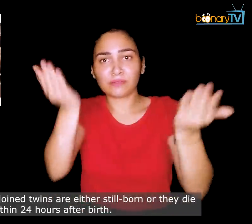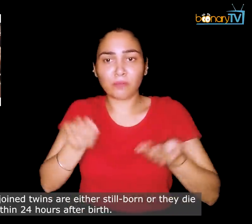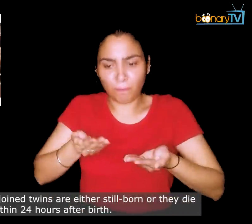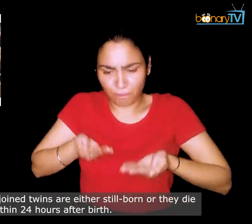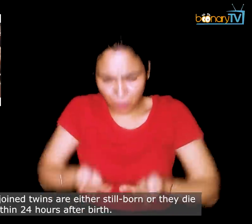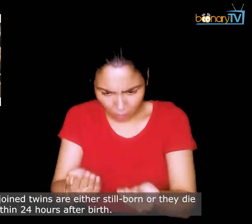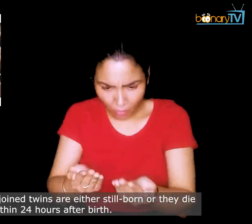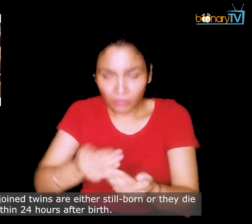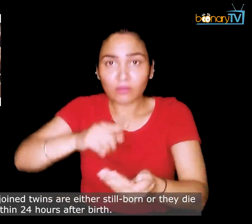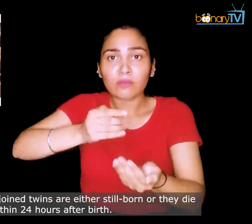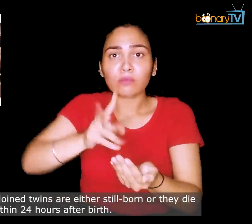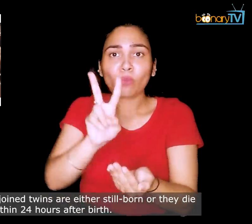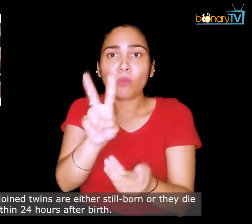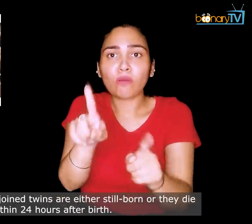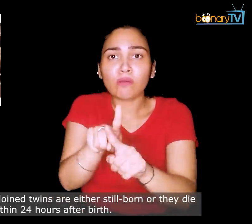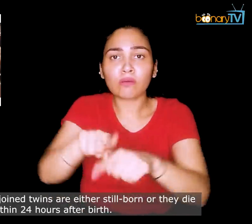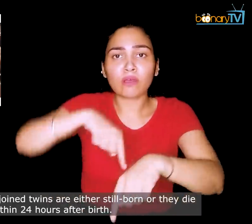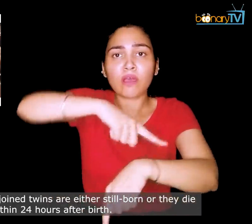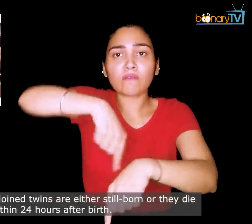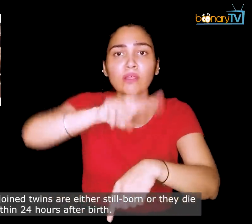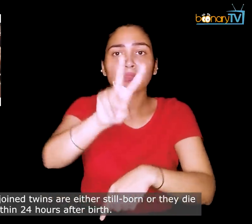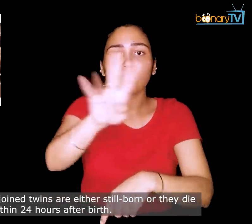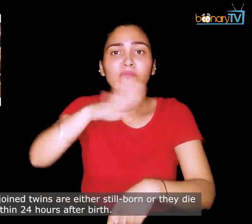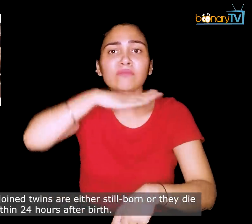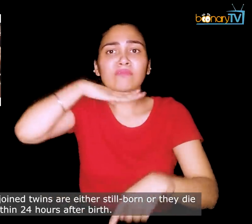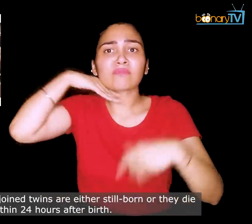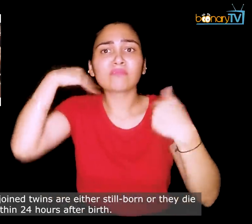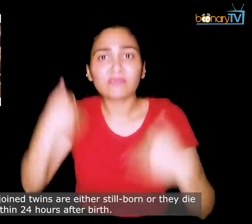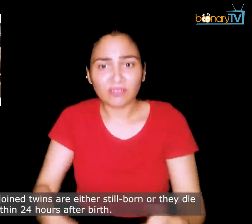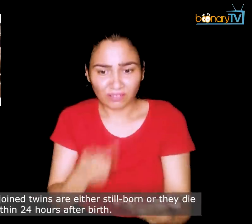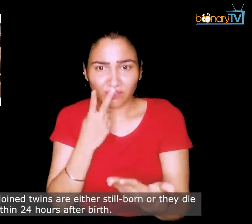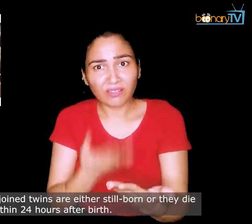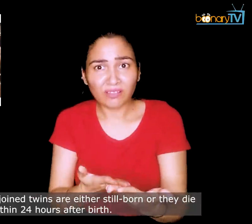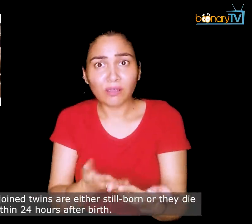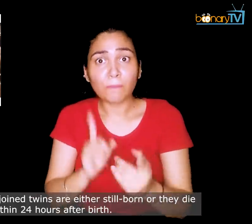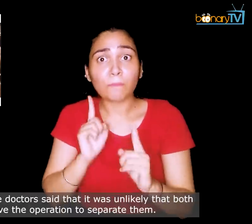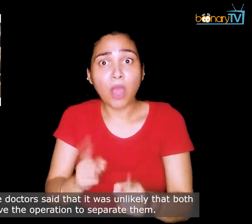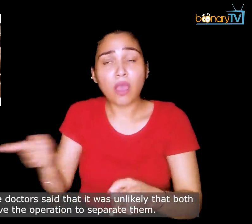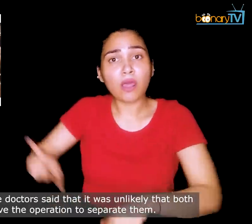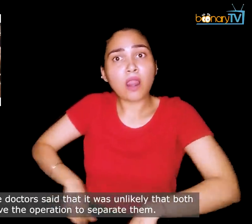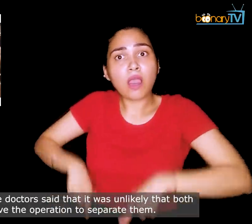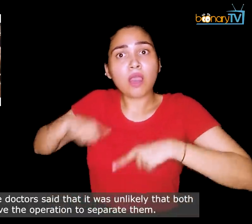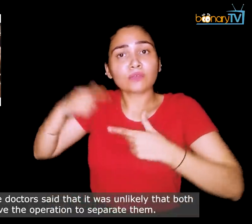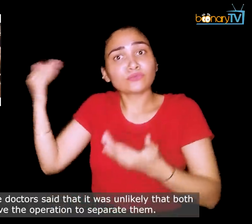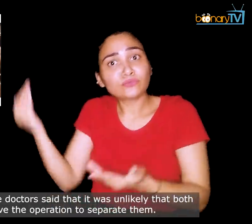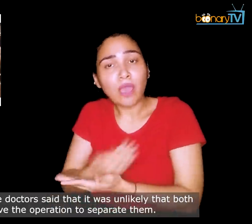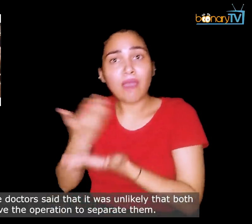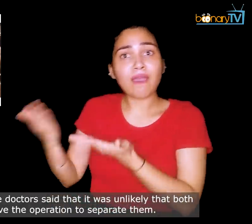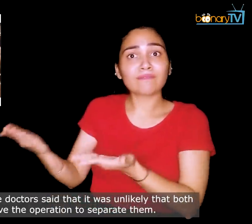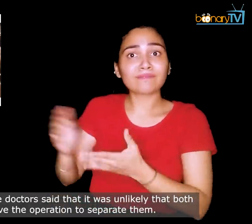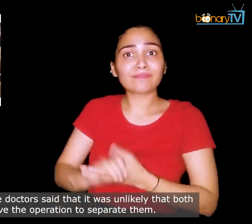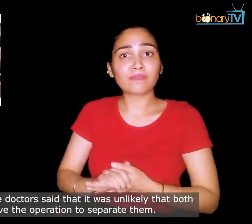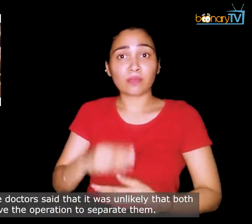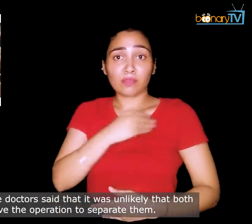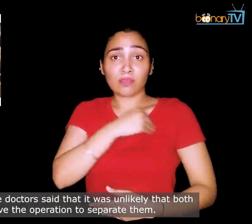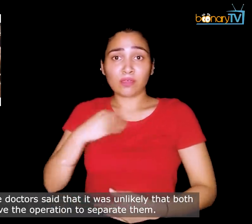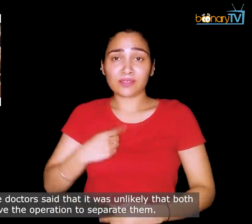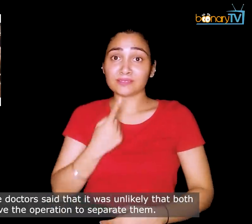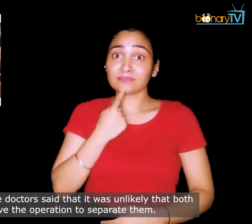they die within 24 hours after birth. But these girls survived. Upon their